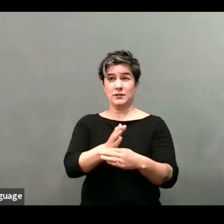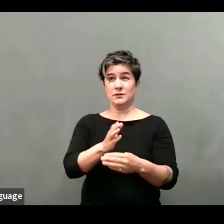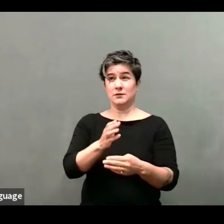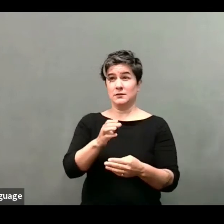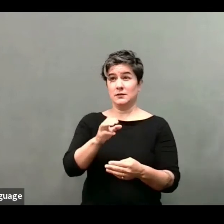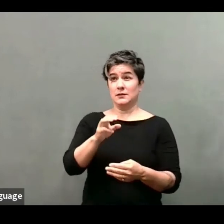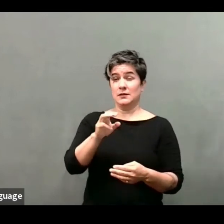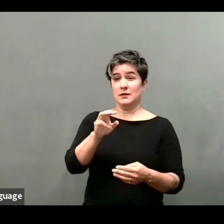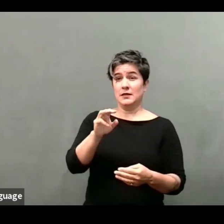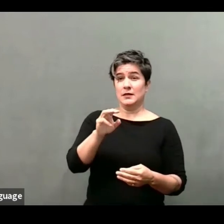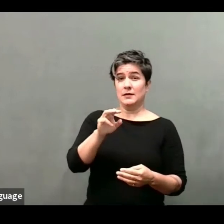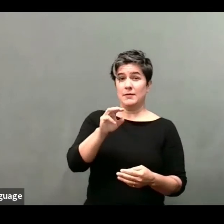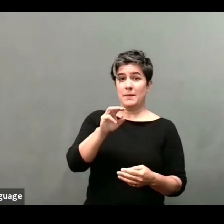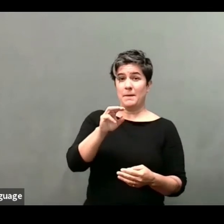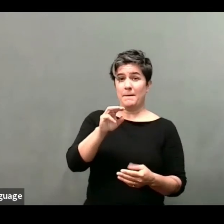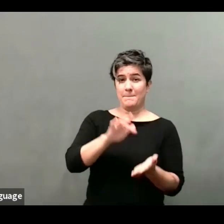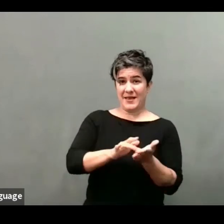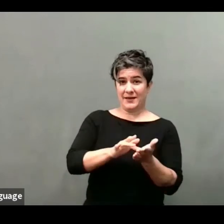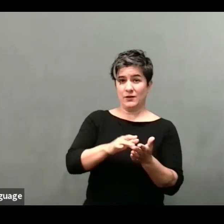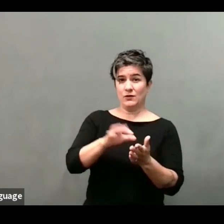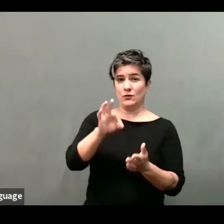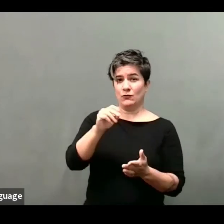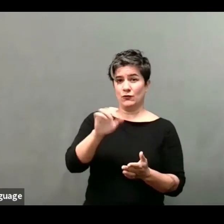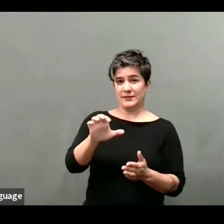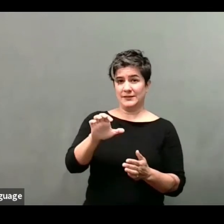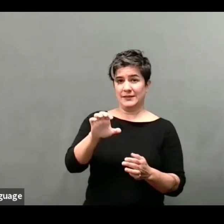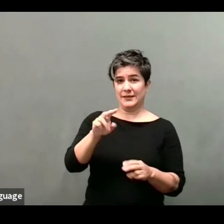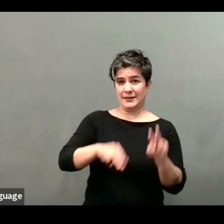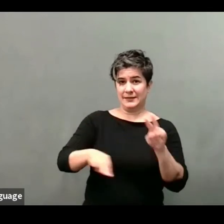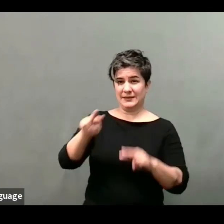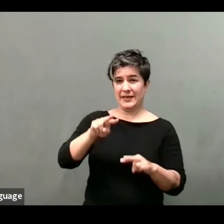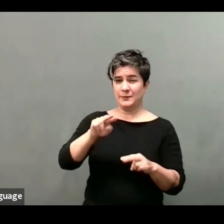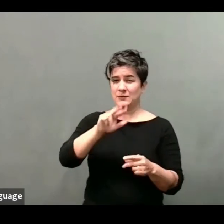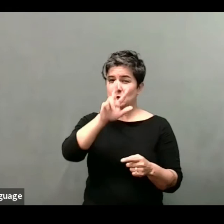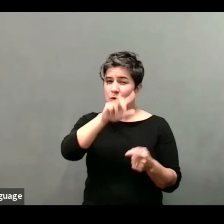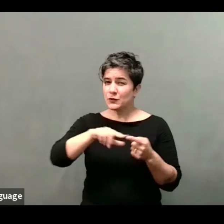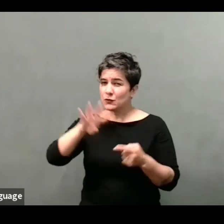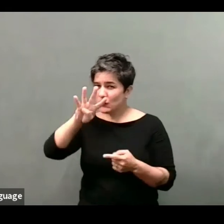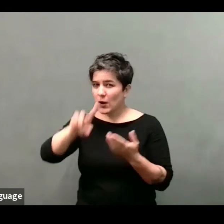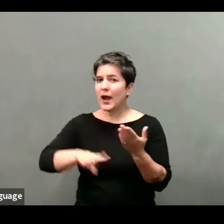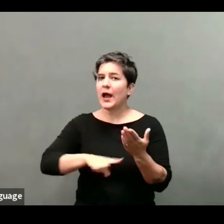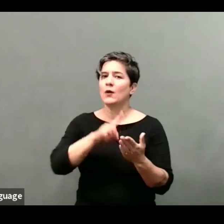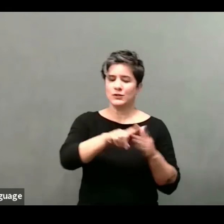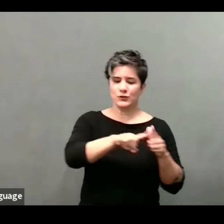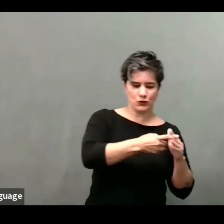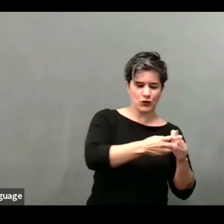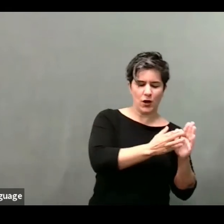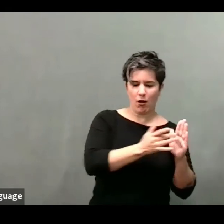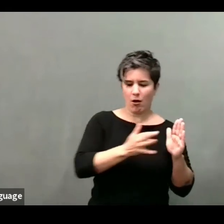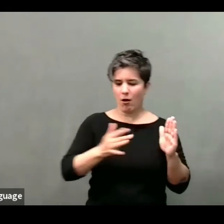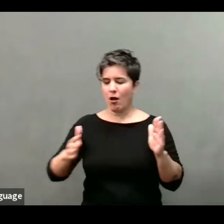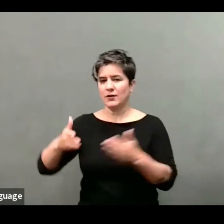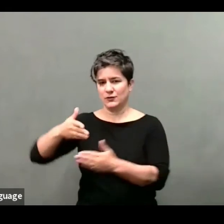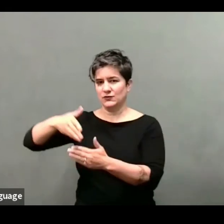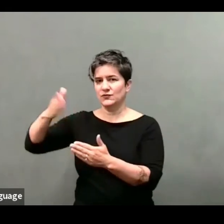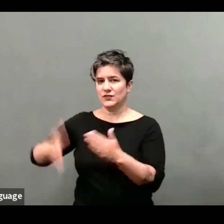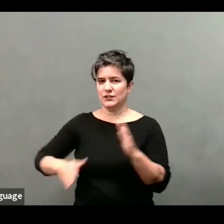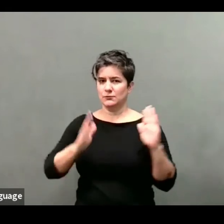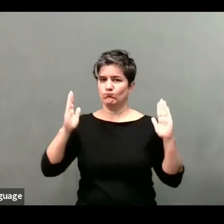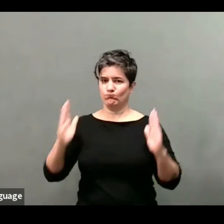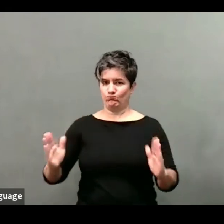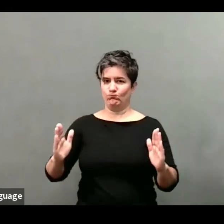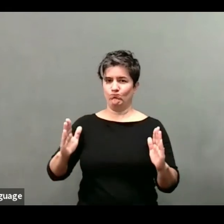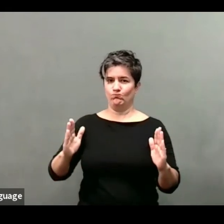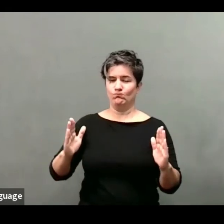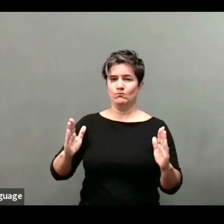medical forensic exams take about 3 to 4 hours, start to finish, from when a SANE arrives to when the SANE